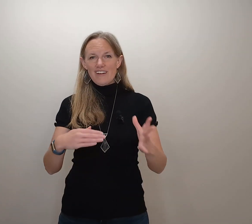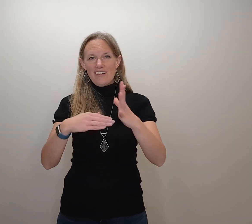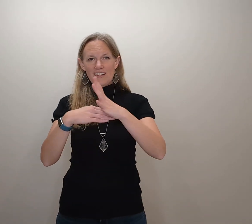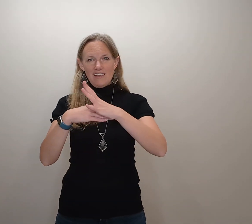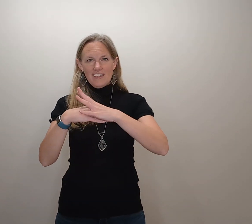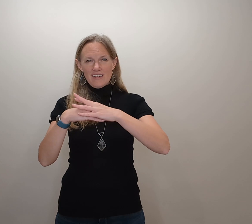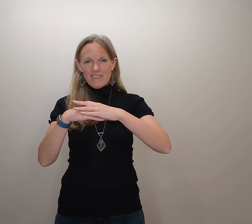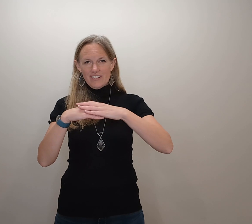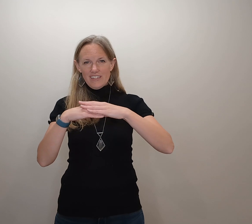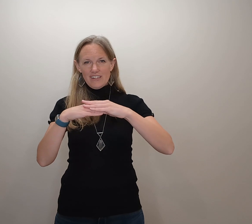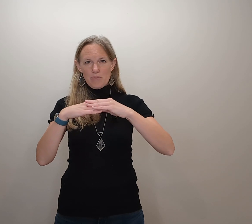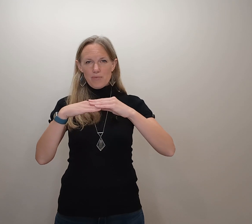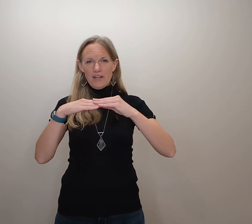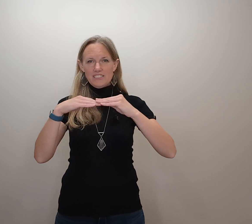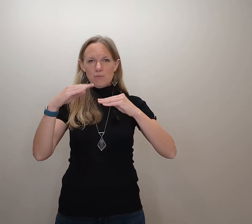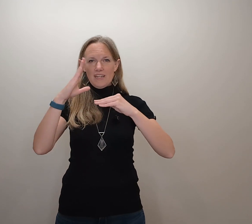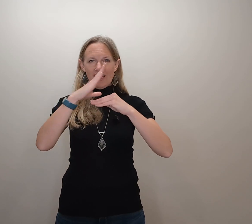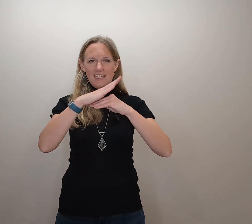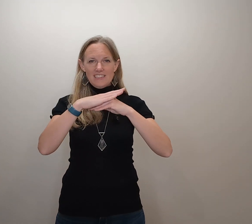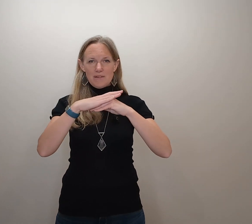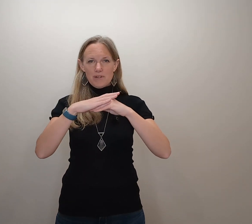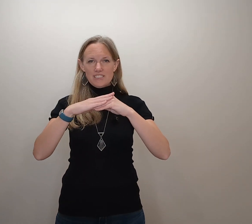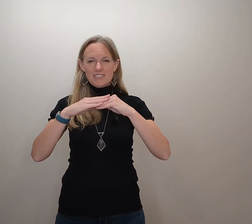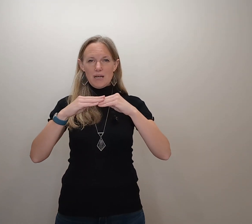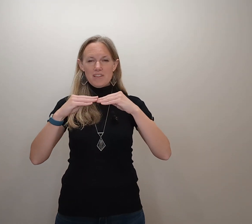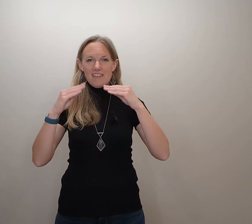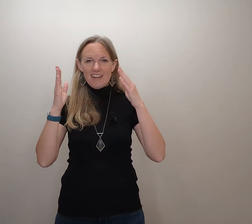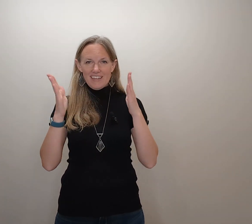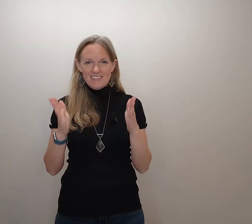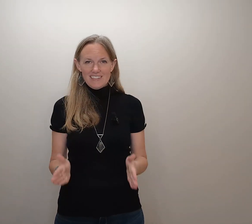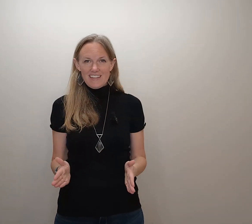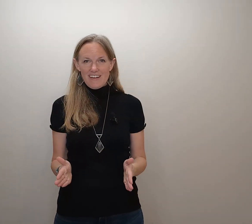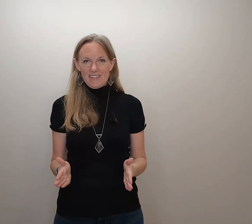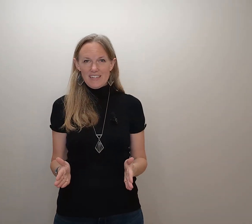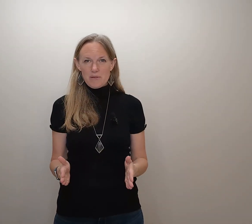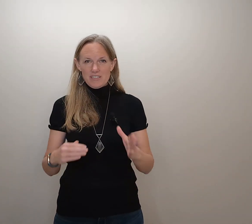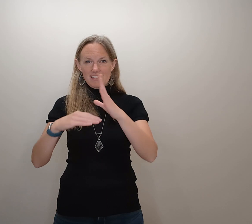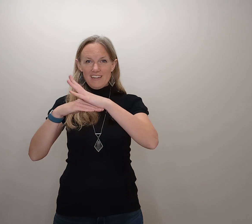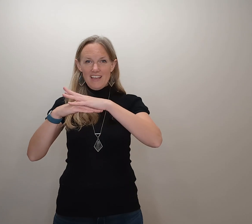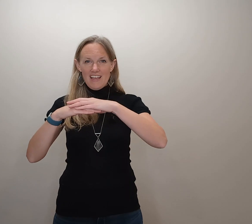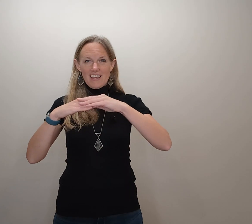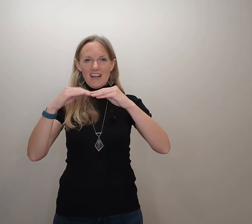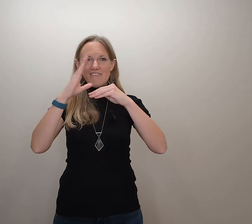comforter. Comfort, you're going to brush one hand and then brush the top of the other hand, another outline of the person.